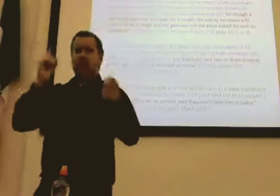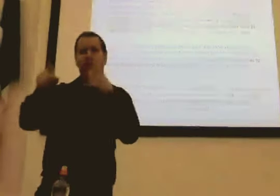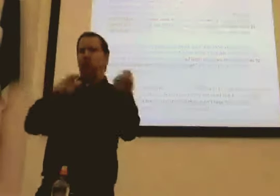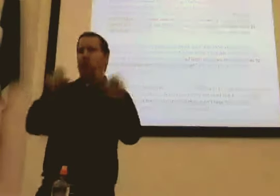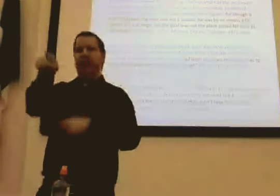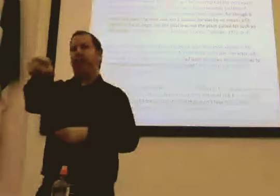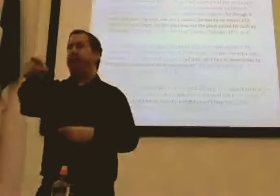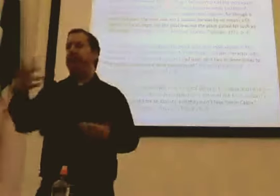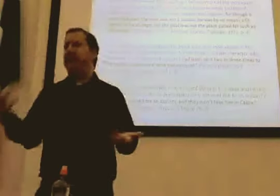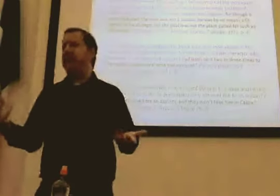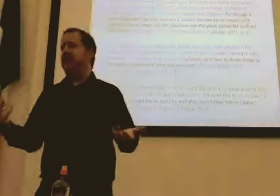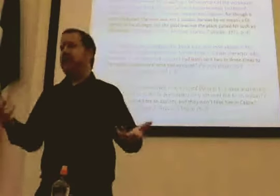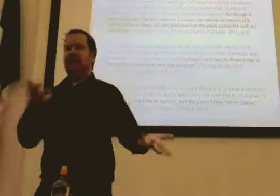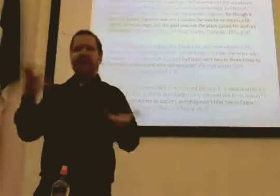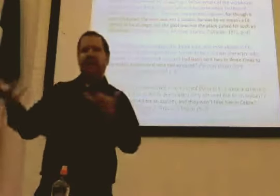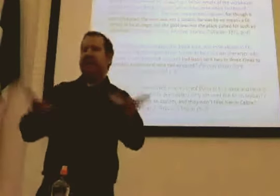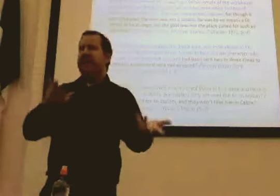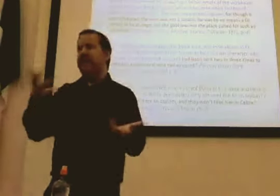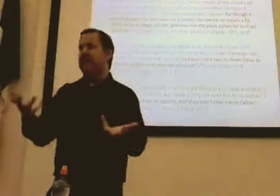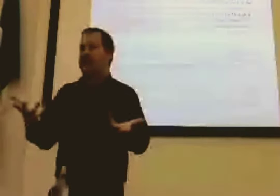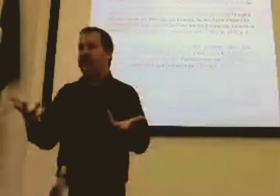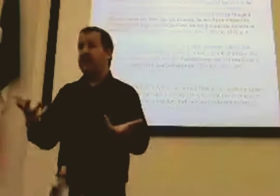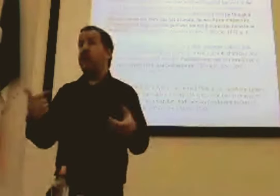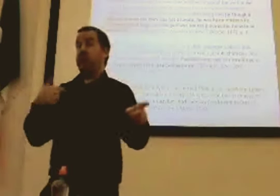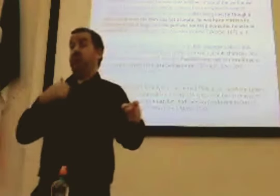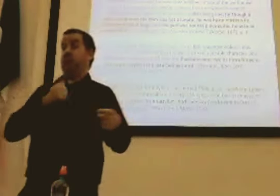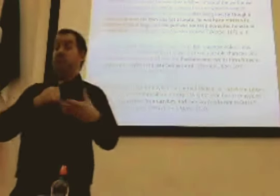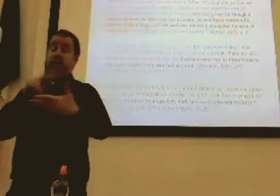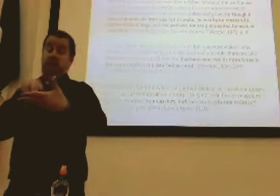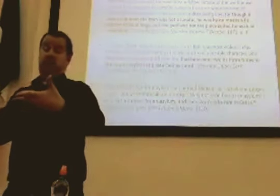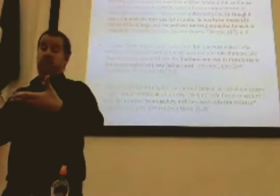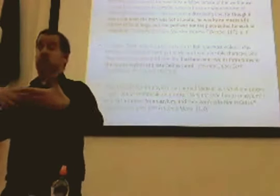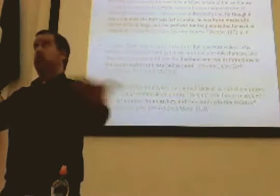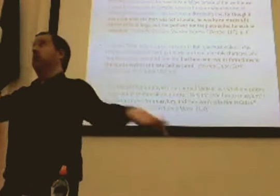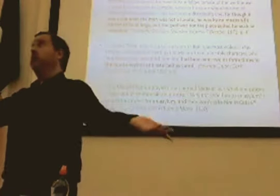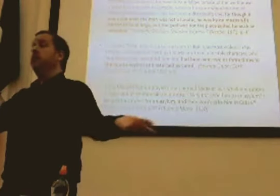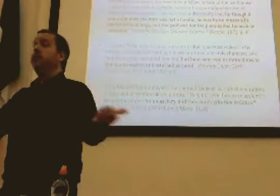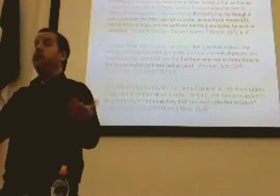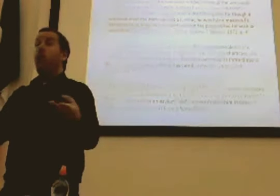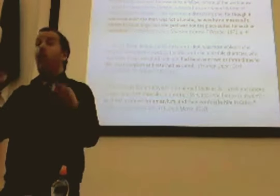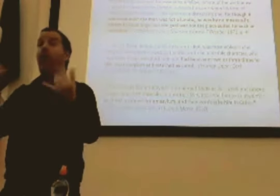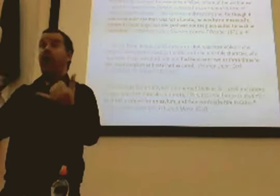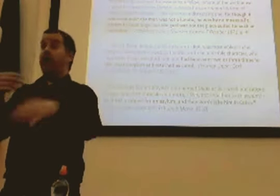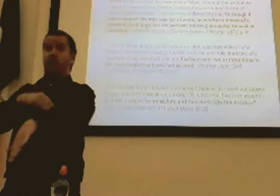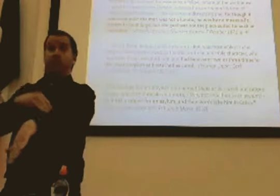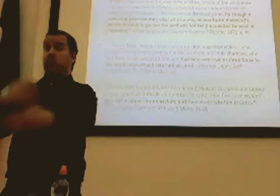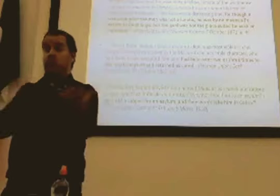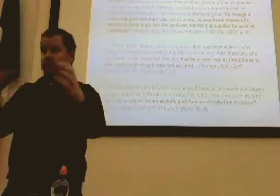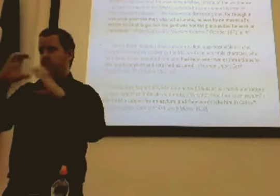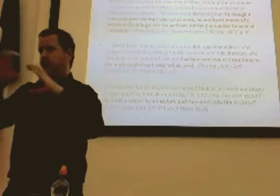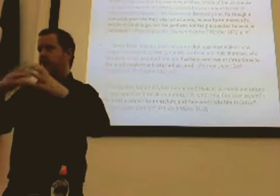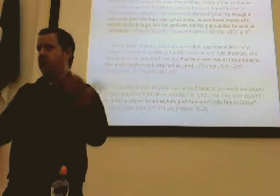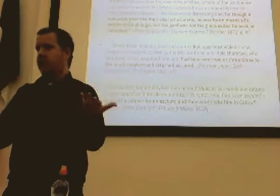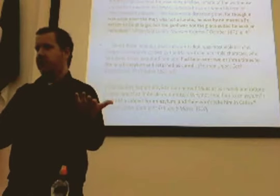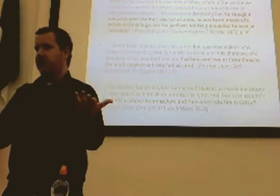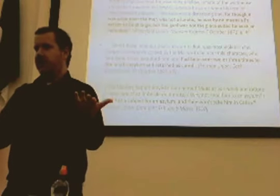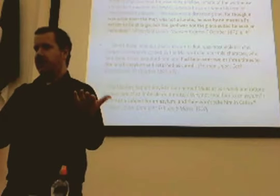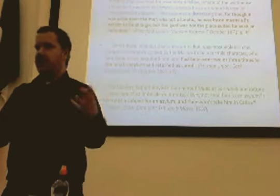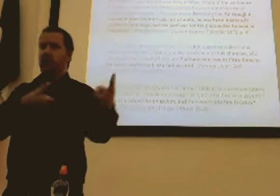jail wouldn't be the right place for him, so we didn't know what to do with him. So from my reading, I realised the only reason that he was